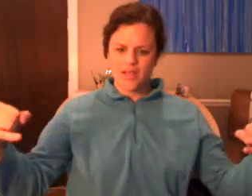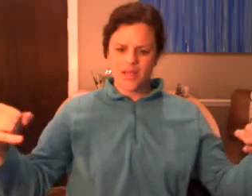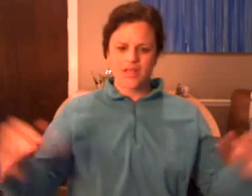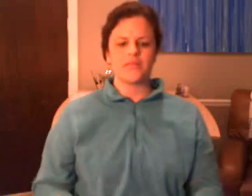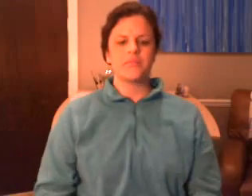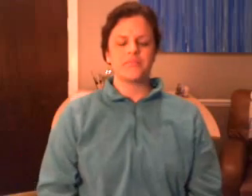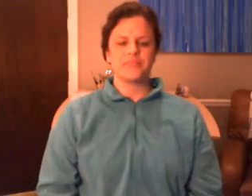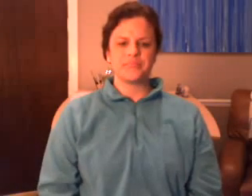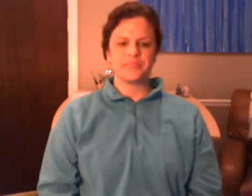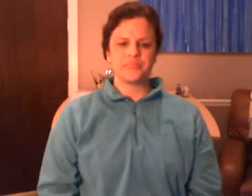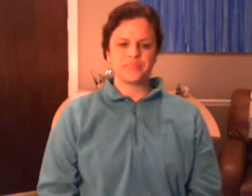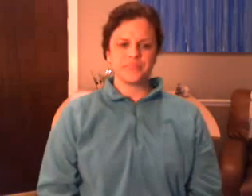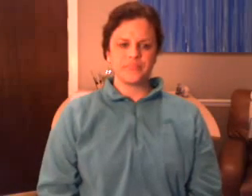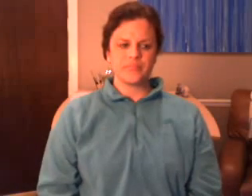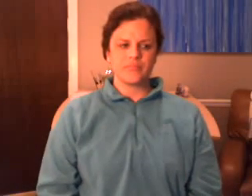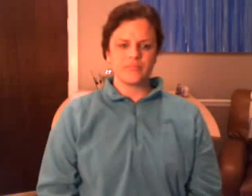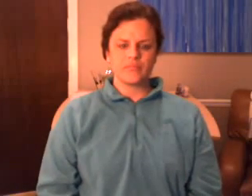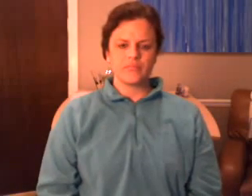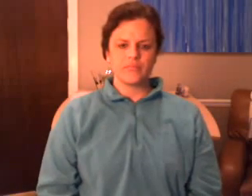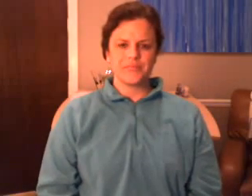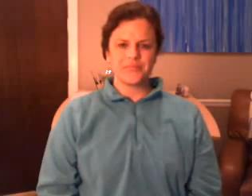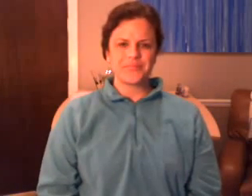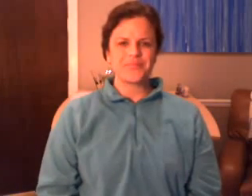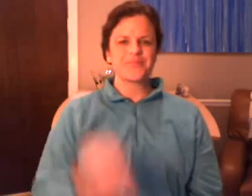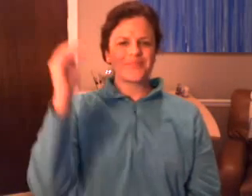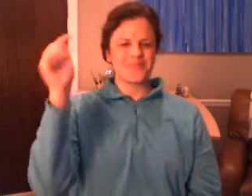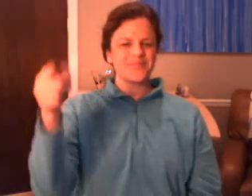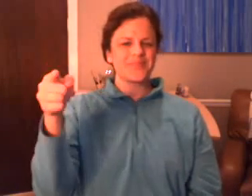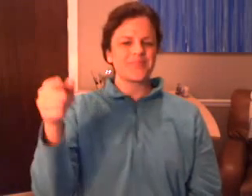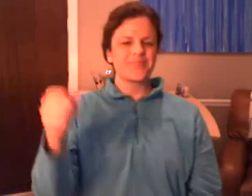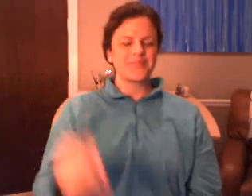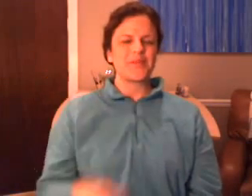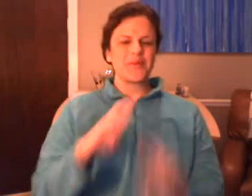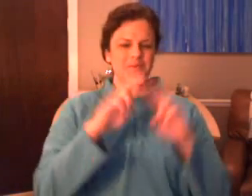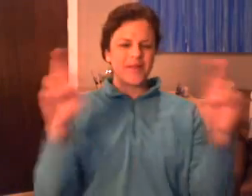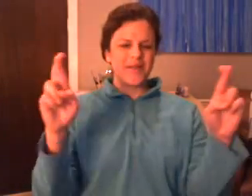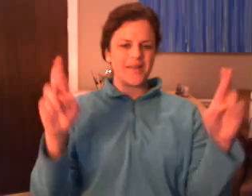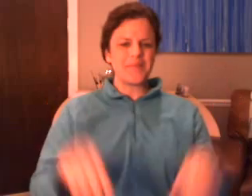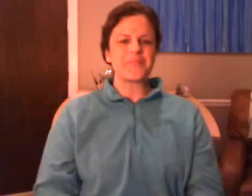I think you might be ready to tackle the addition problems. Have fun.